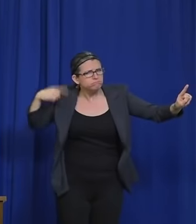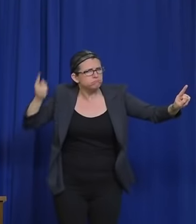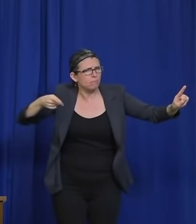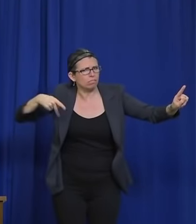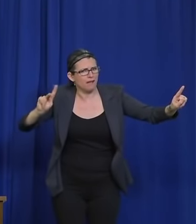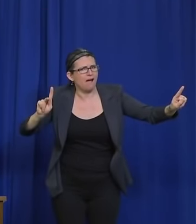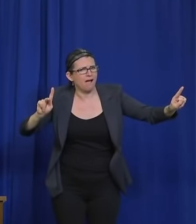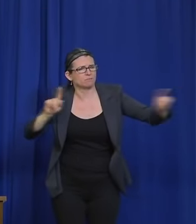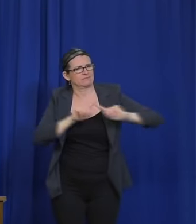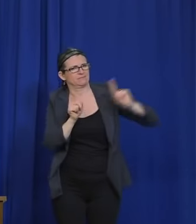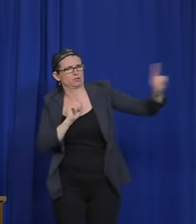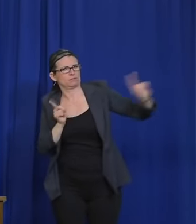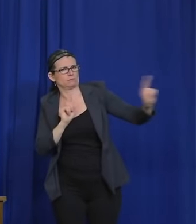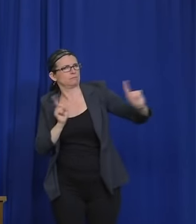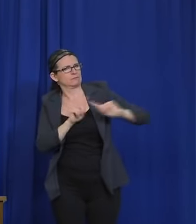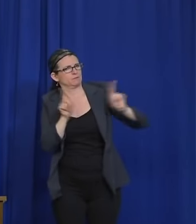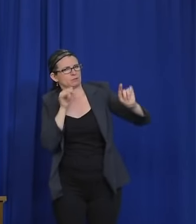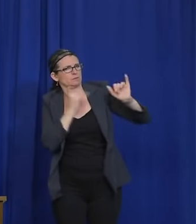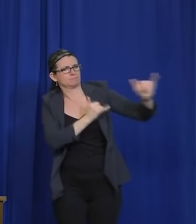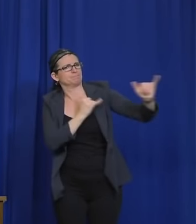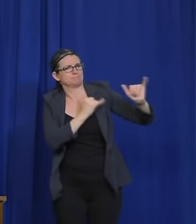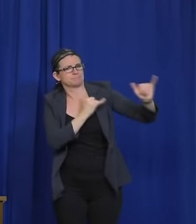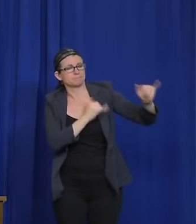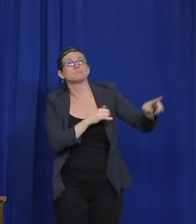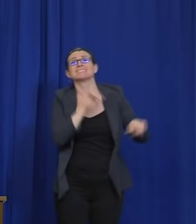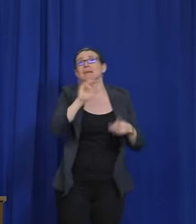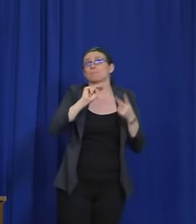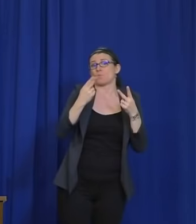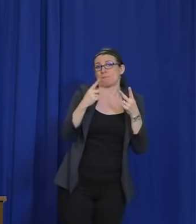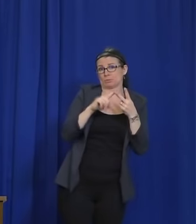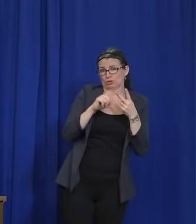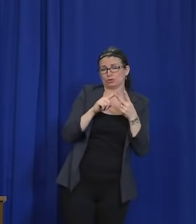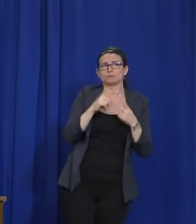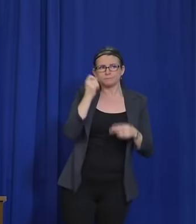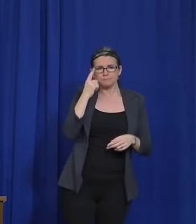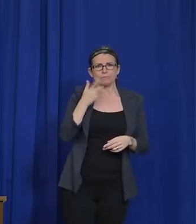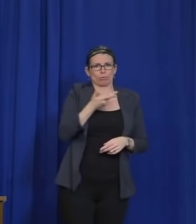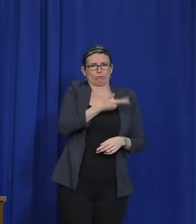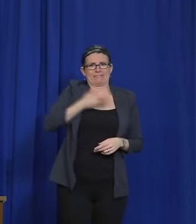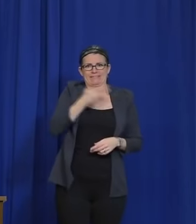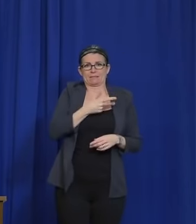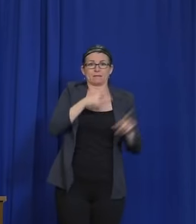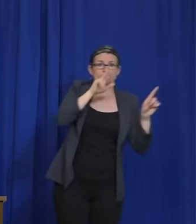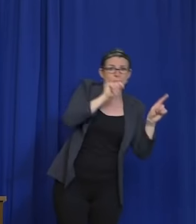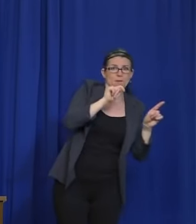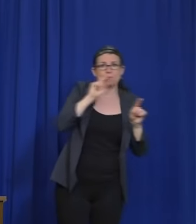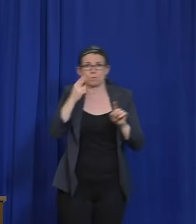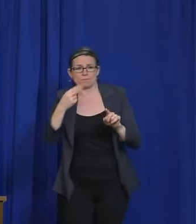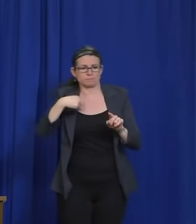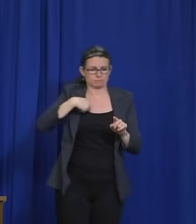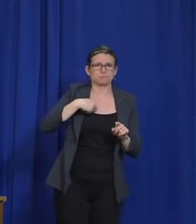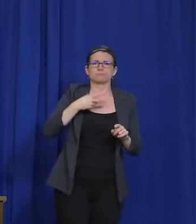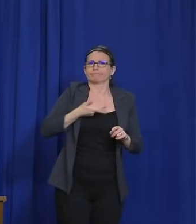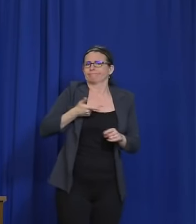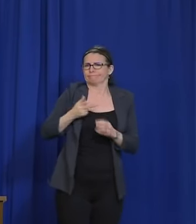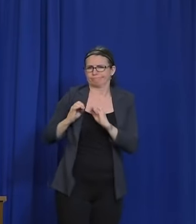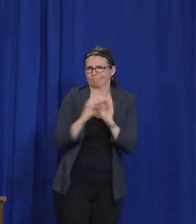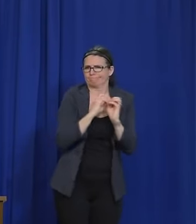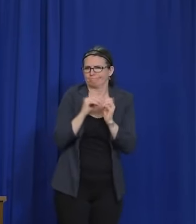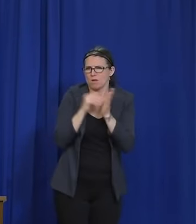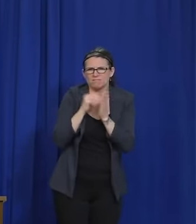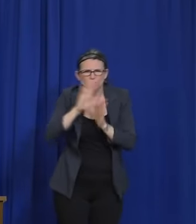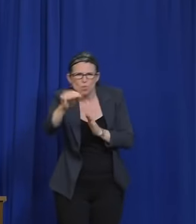I communicate regularly with Governor Sununu and Governor Scott about what they are looking at and when they're looking at doing things. We want to be